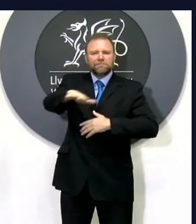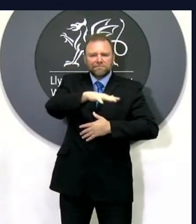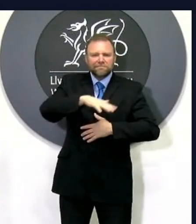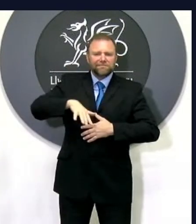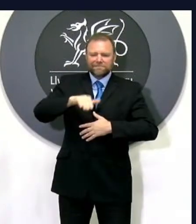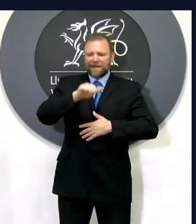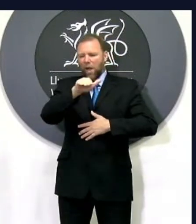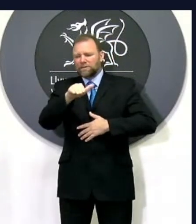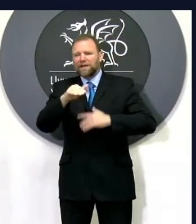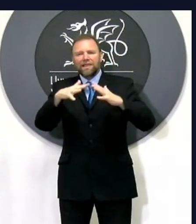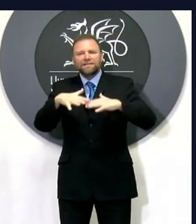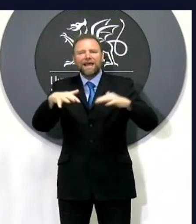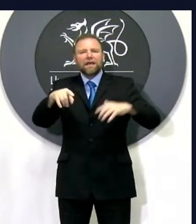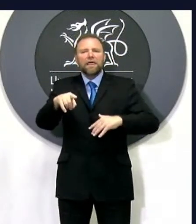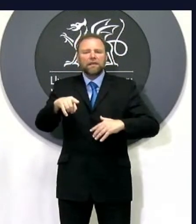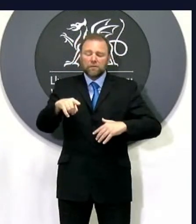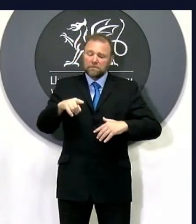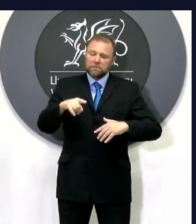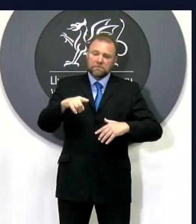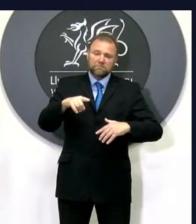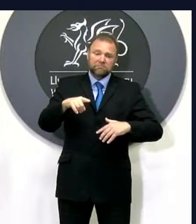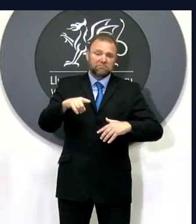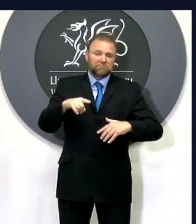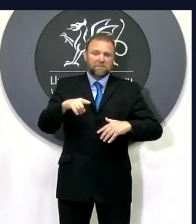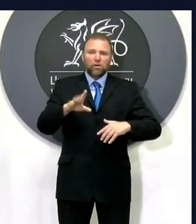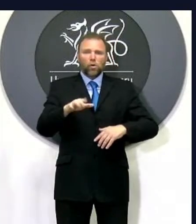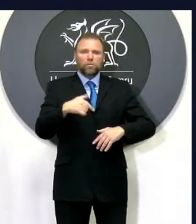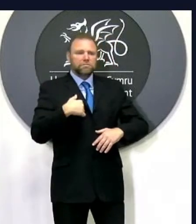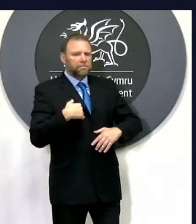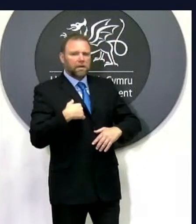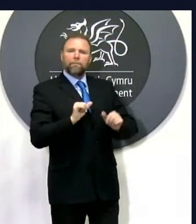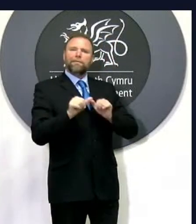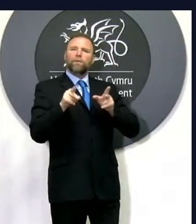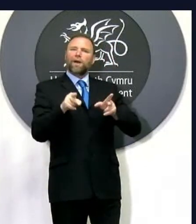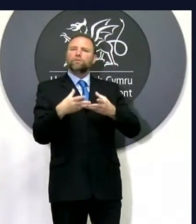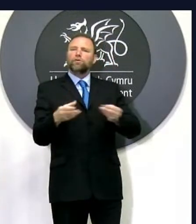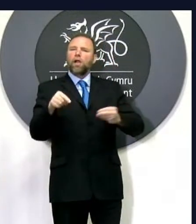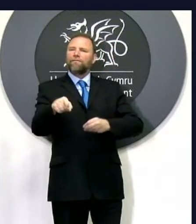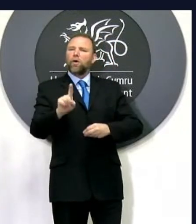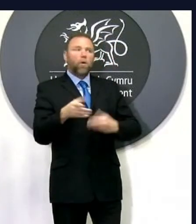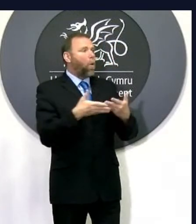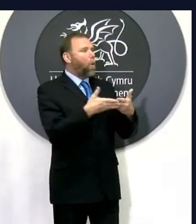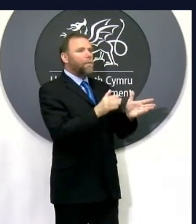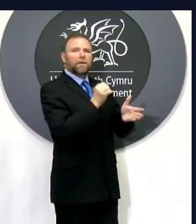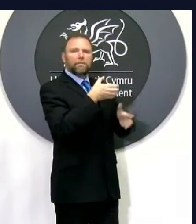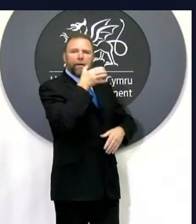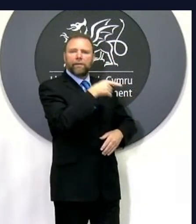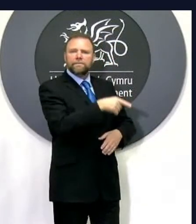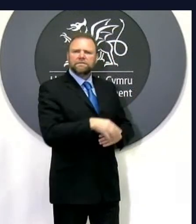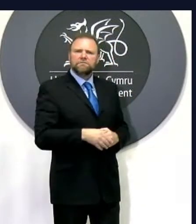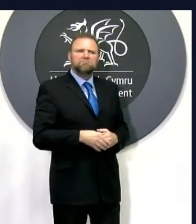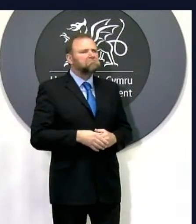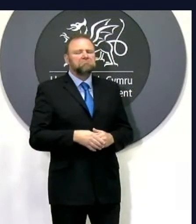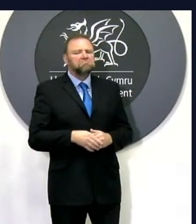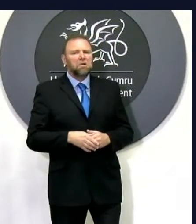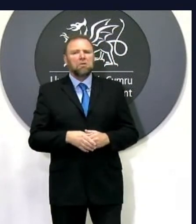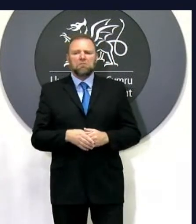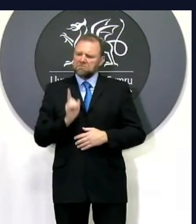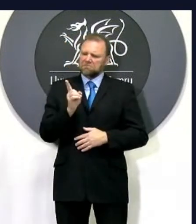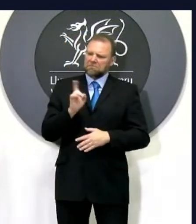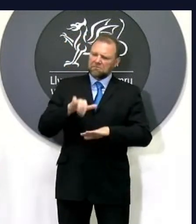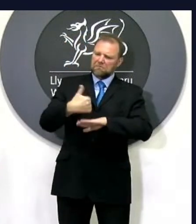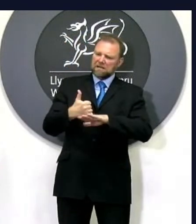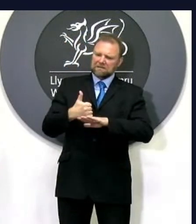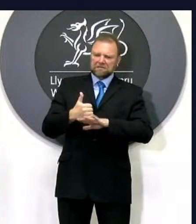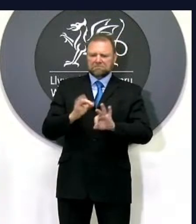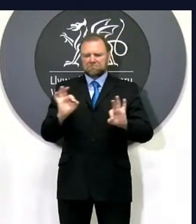that is not acceptable. It is not to find ways in which we can indulge people who have shown such a basic disregard